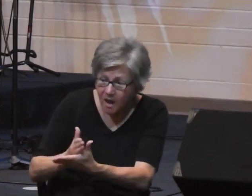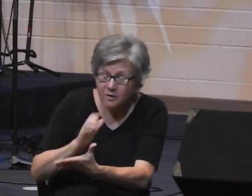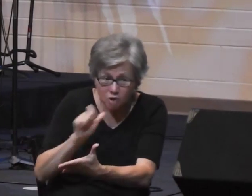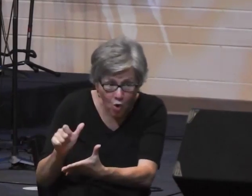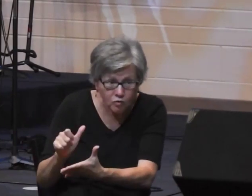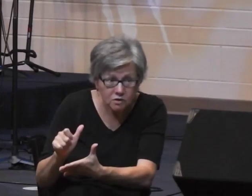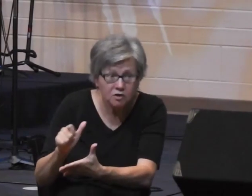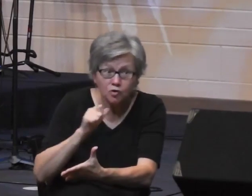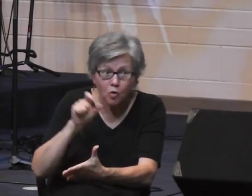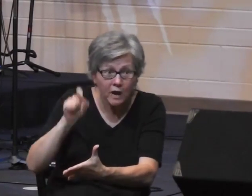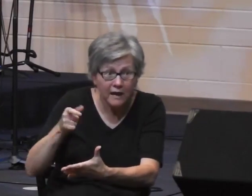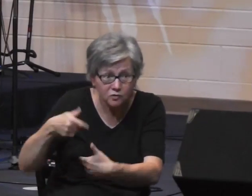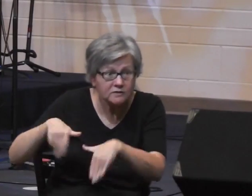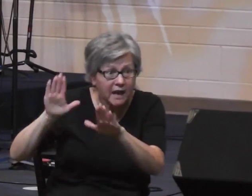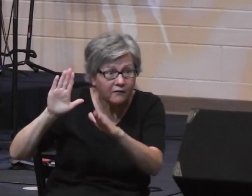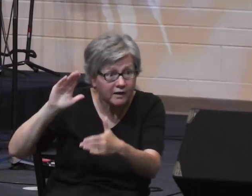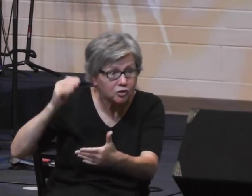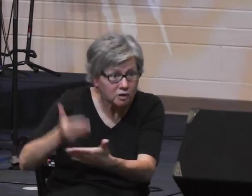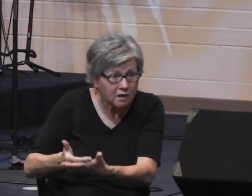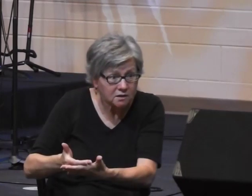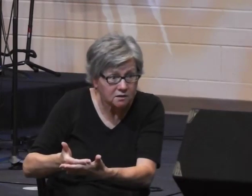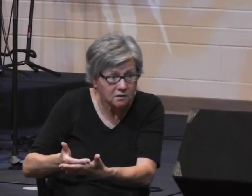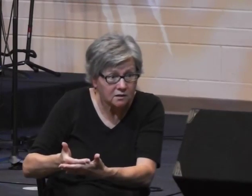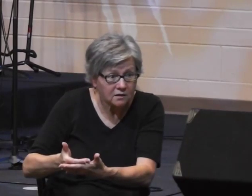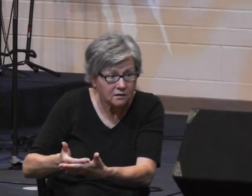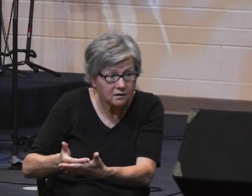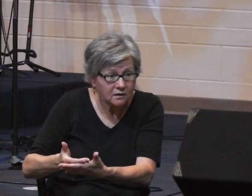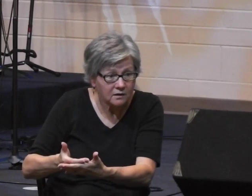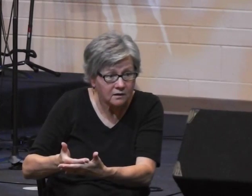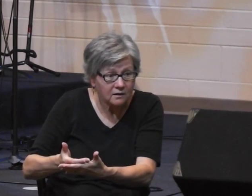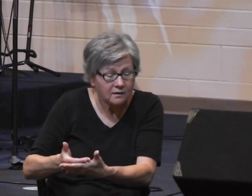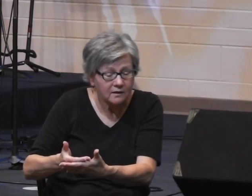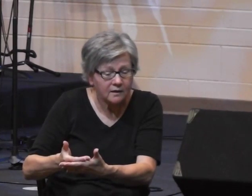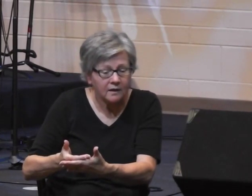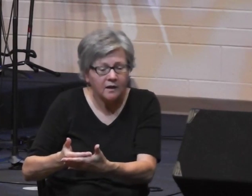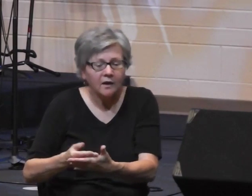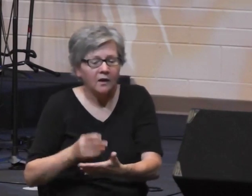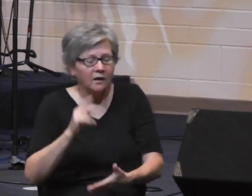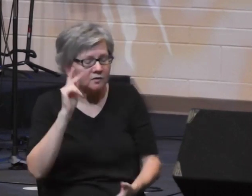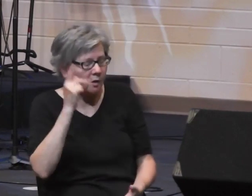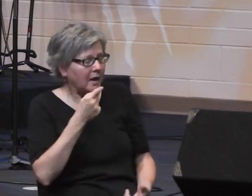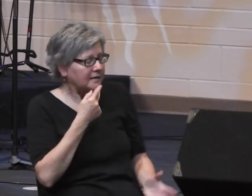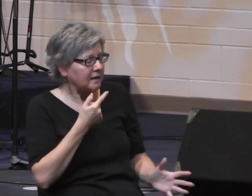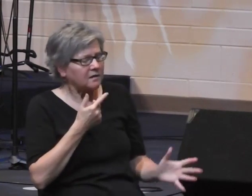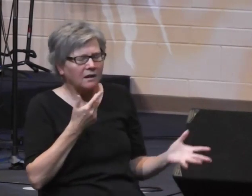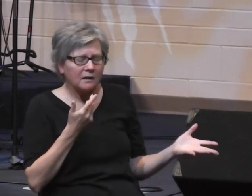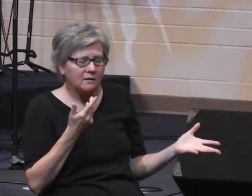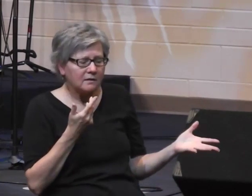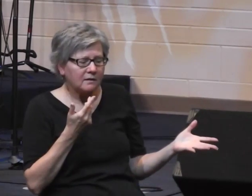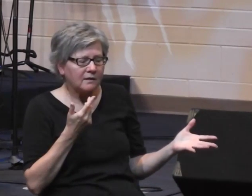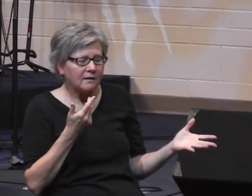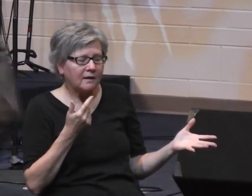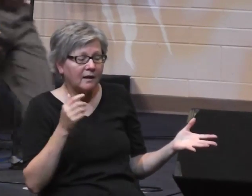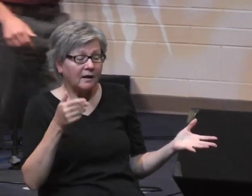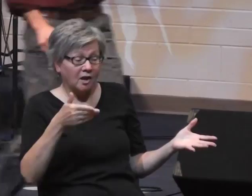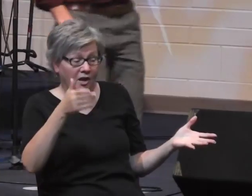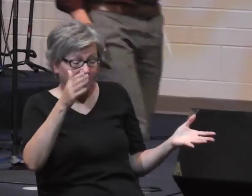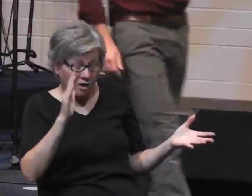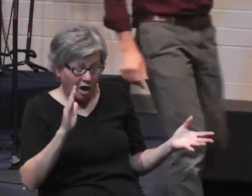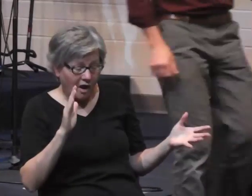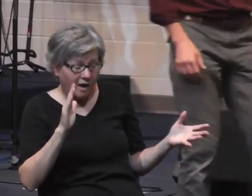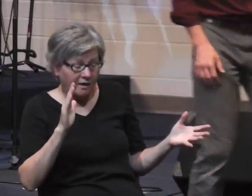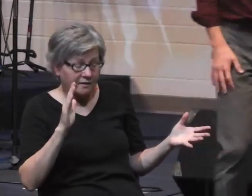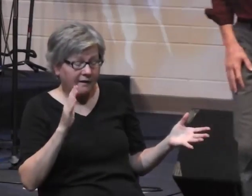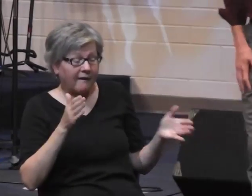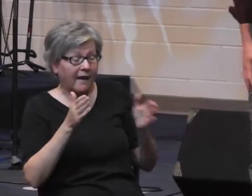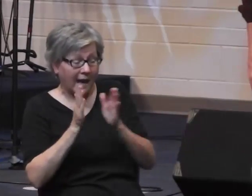child. And we read Genesis 22, we're like, God would ask Abraham to offer the child? But the first readers, the point's not that God asked. The